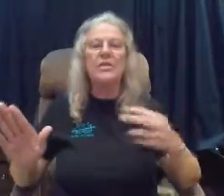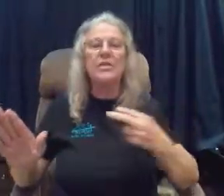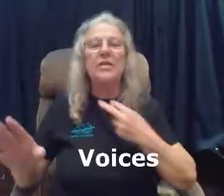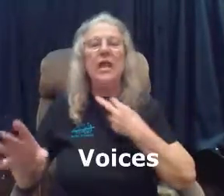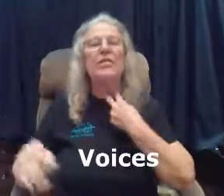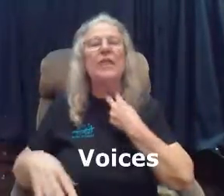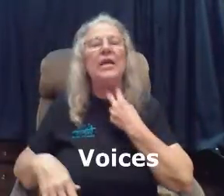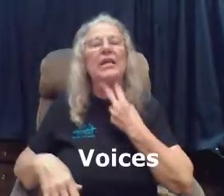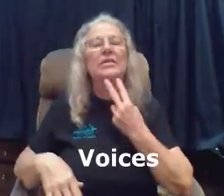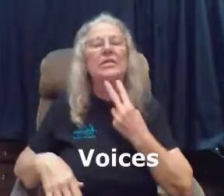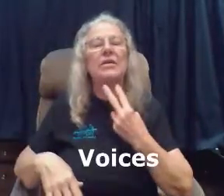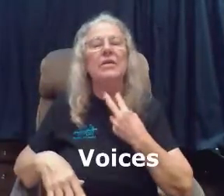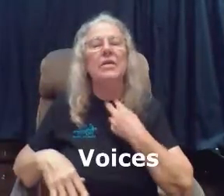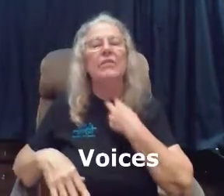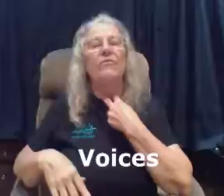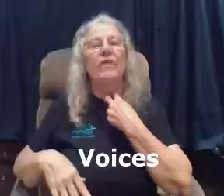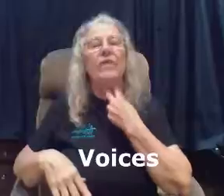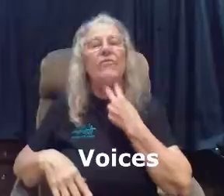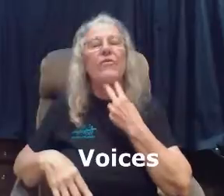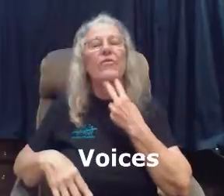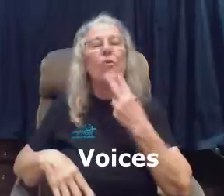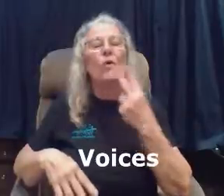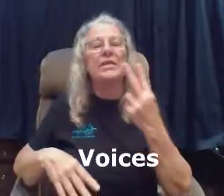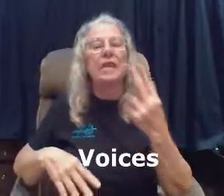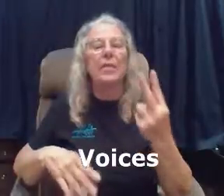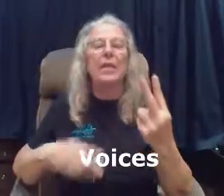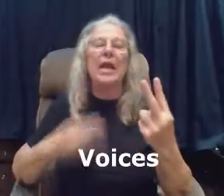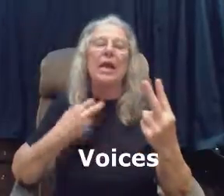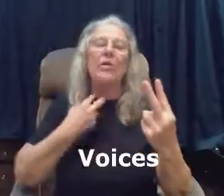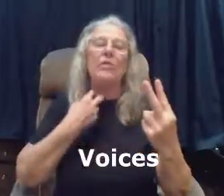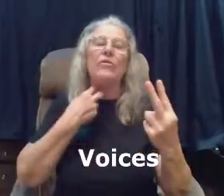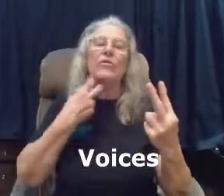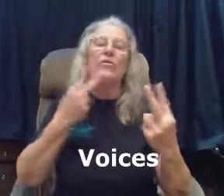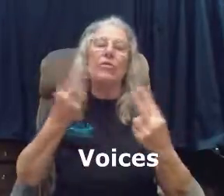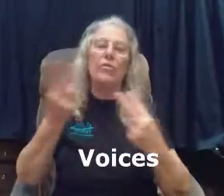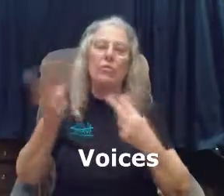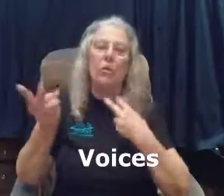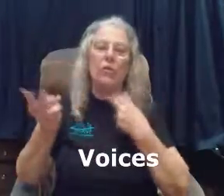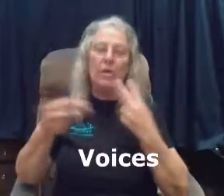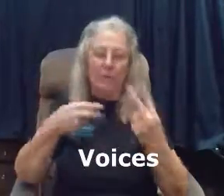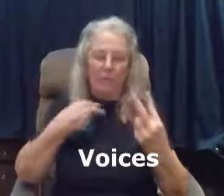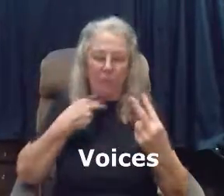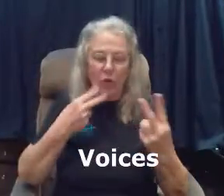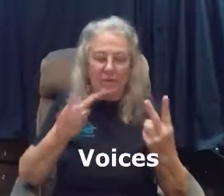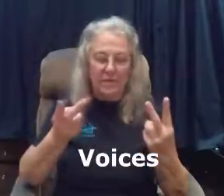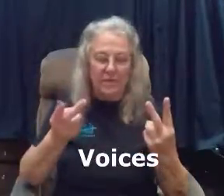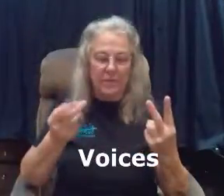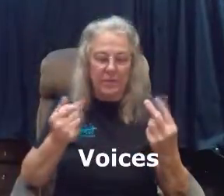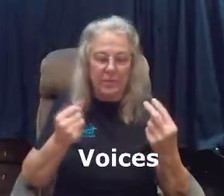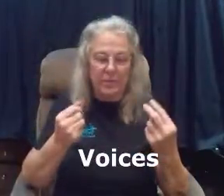Voices, that is the V for voice coming out of your throat. Voices.